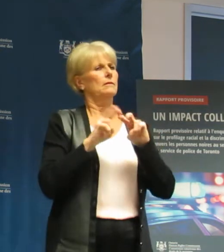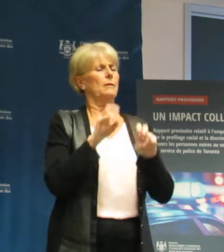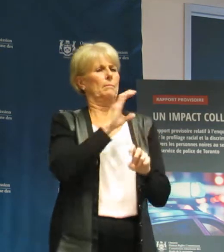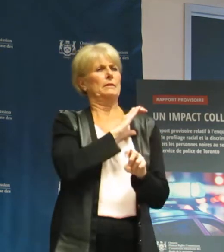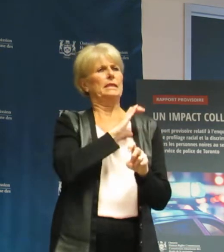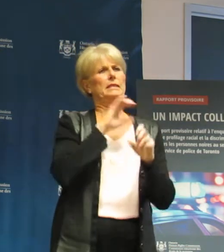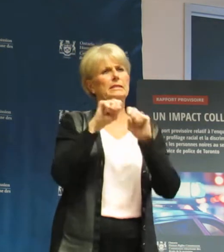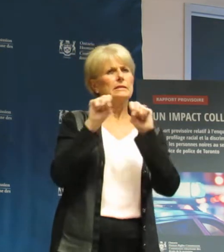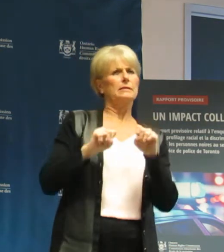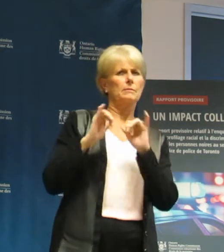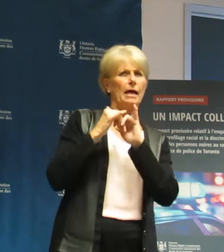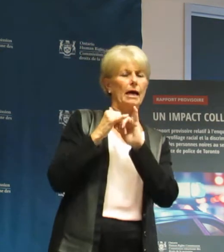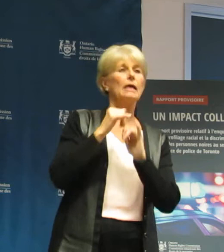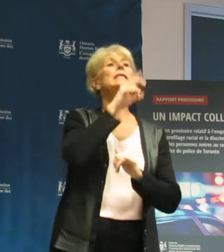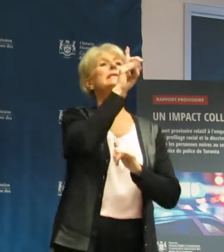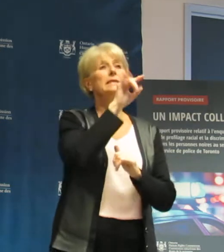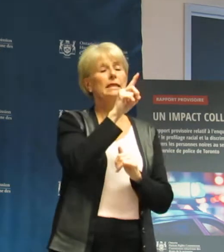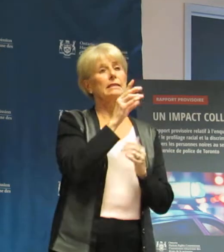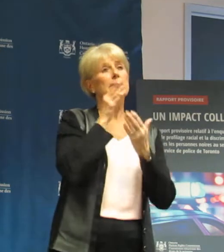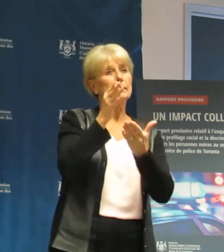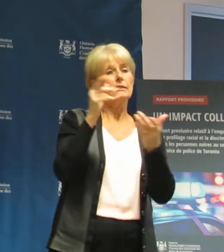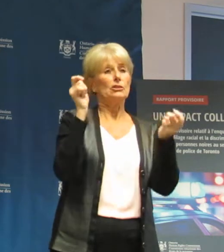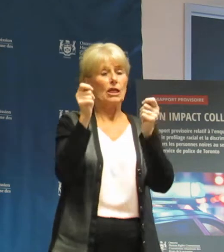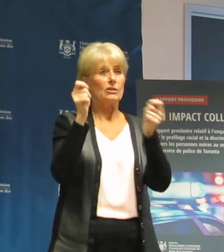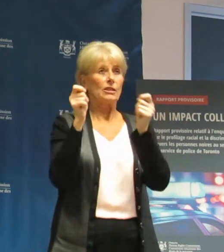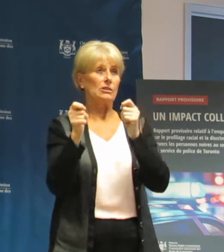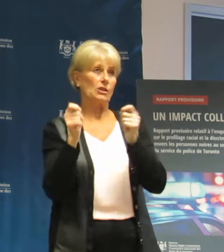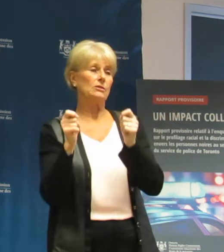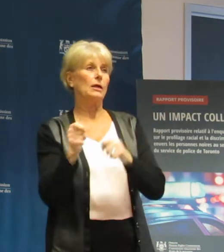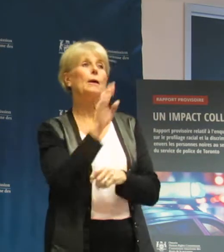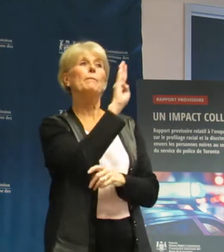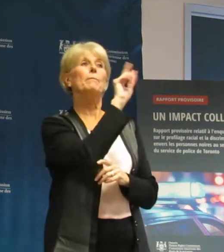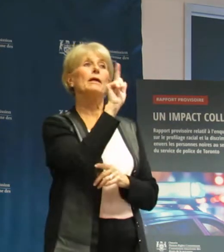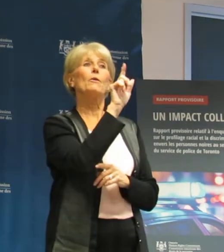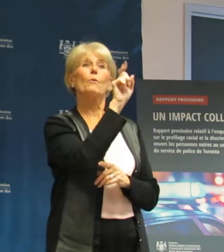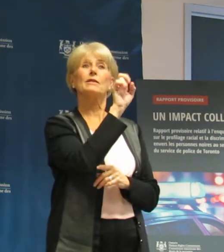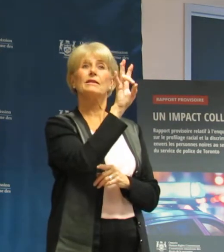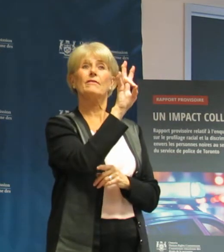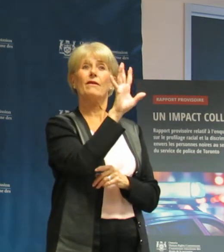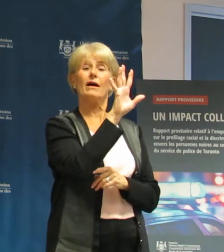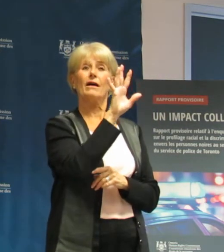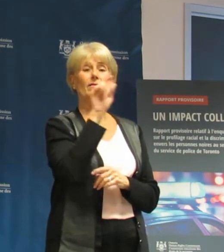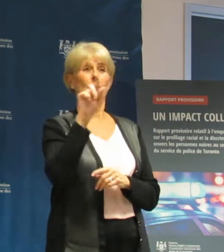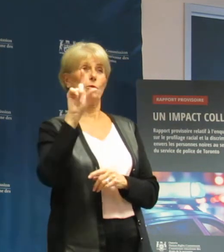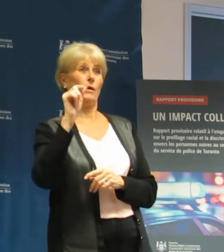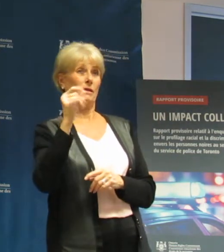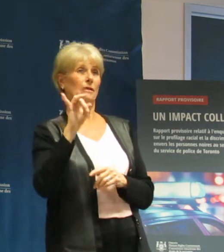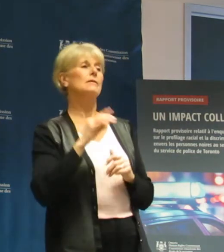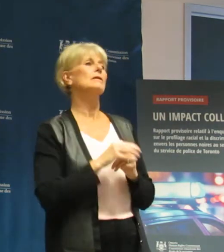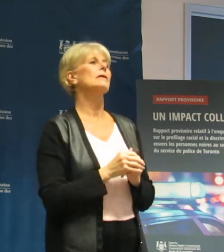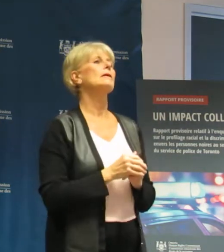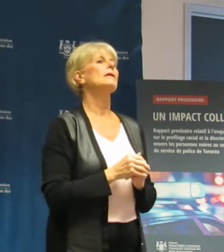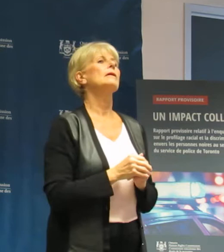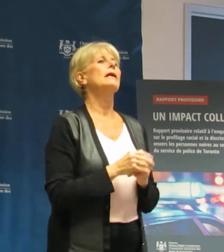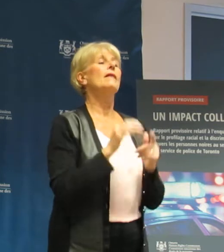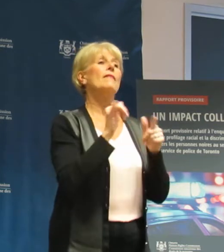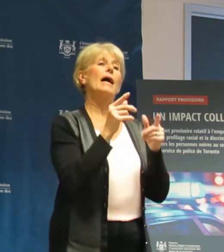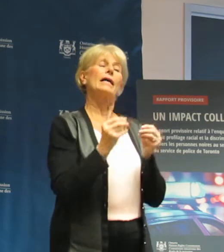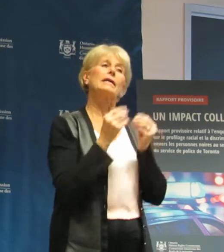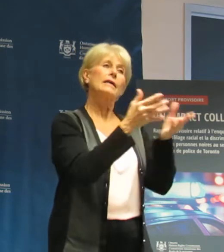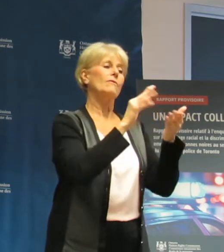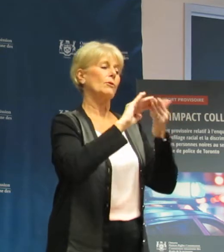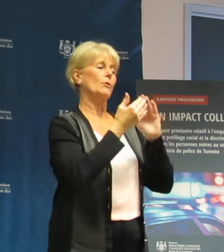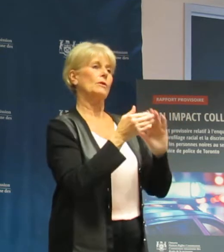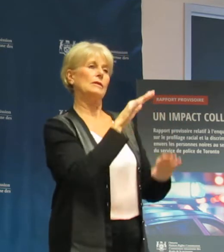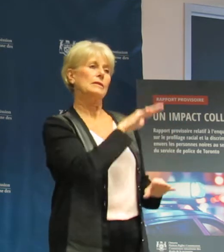done and made significant changes in Bill 175, 2018, to give